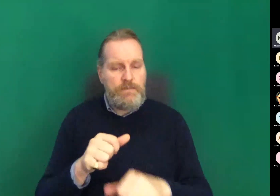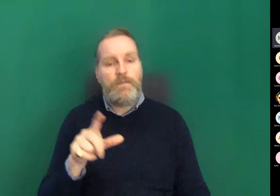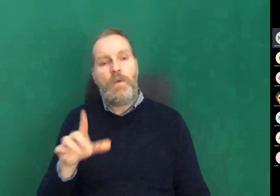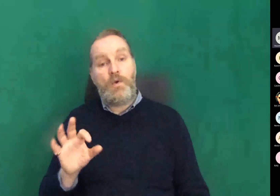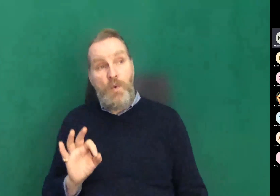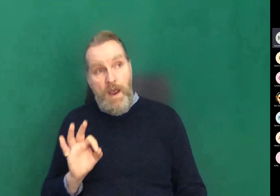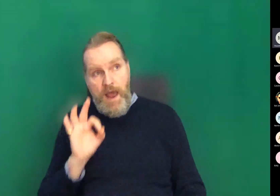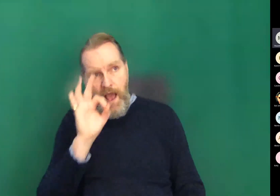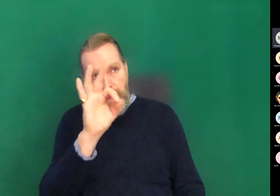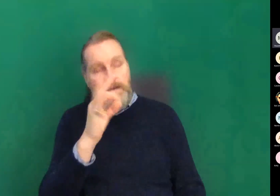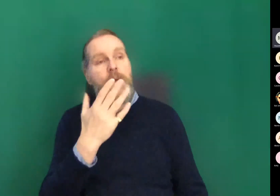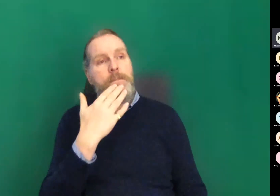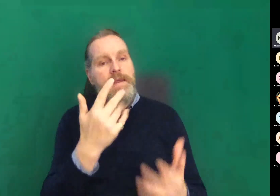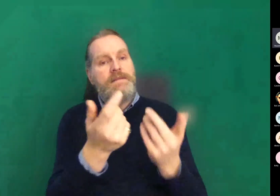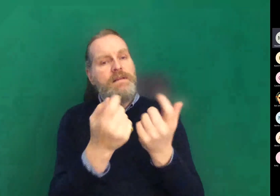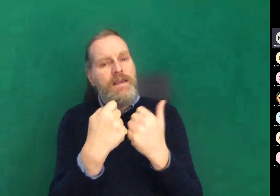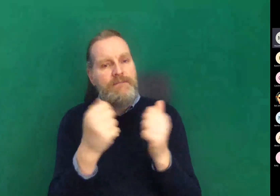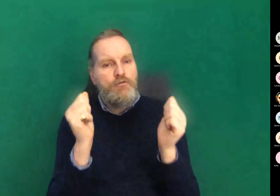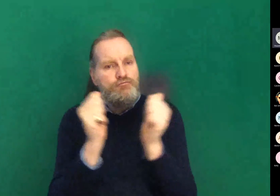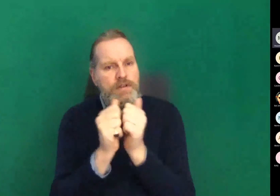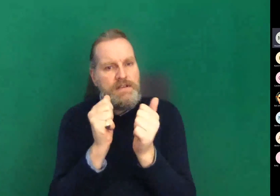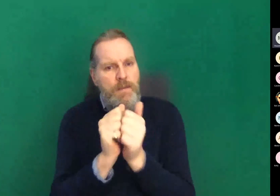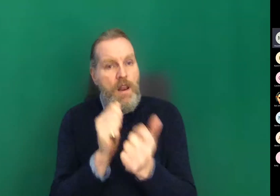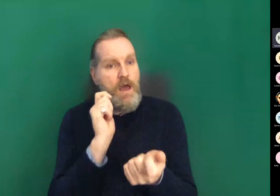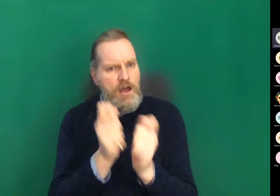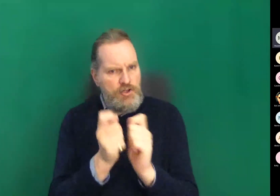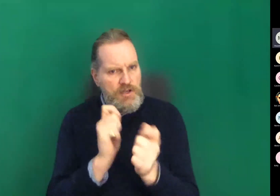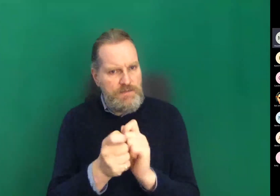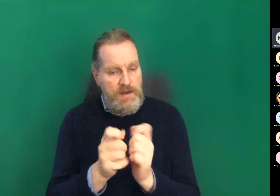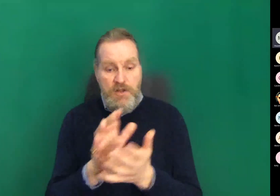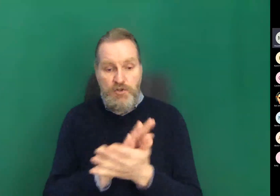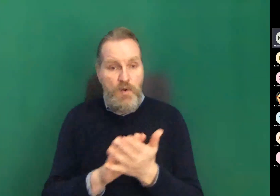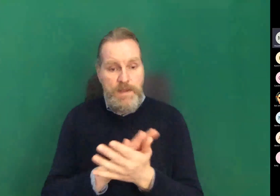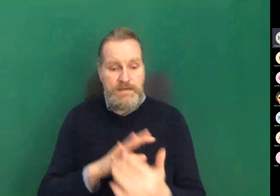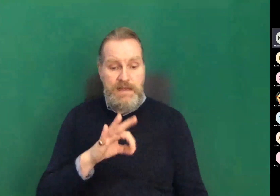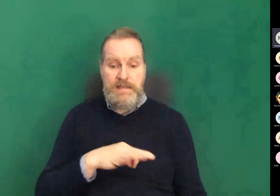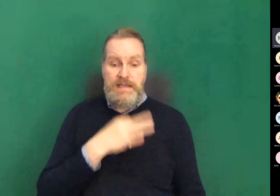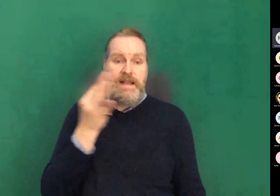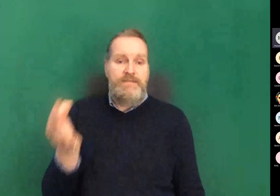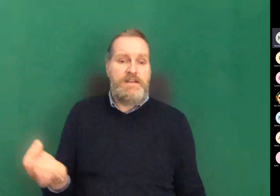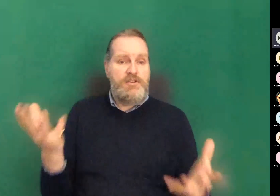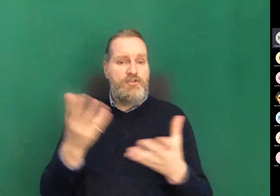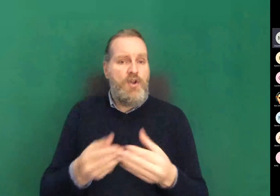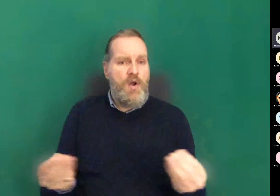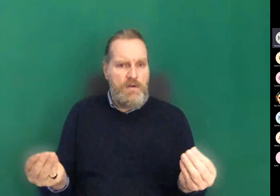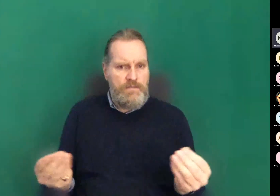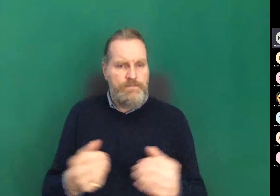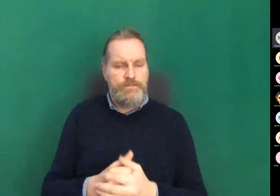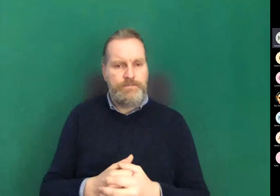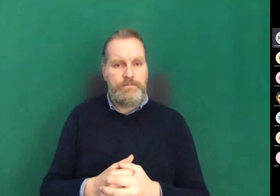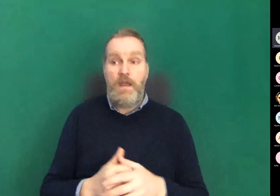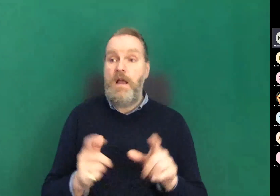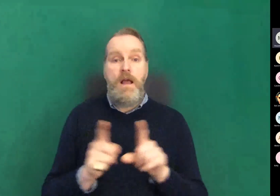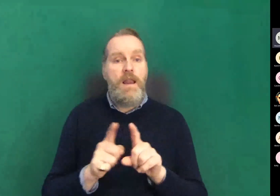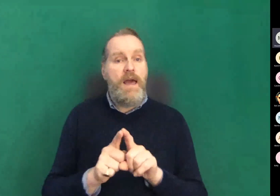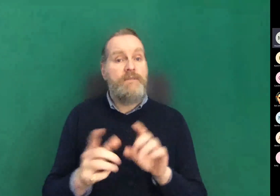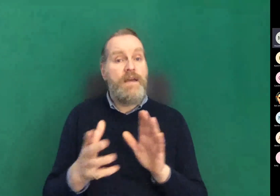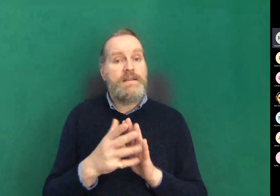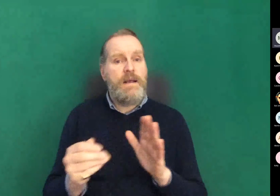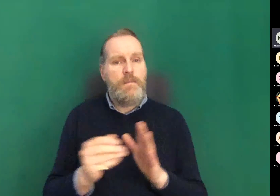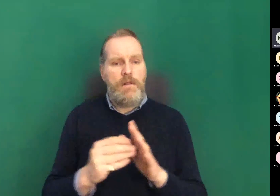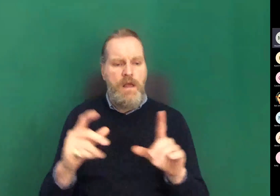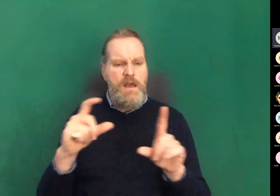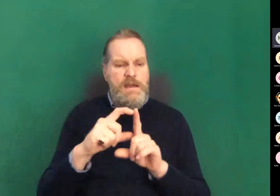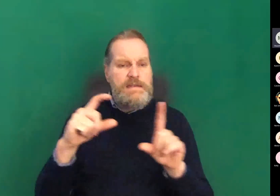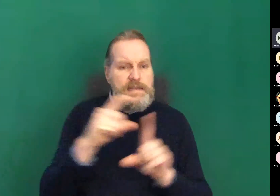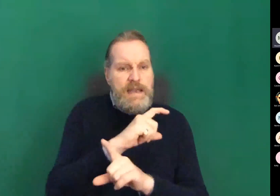or mitigate these disadvantages. A common example of a reasonable adjustment is giving people with dyslexia